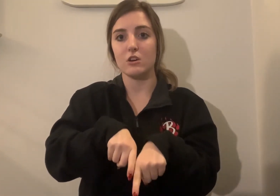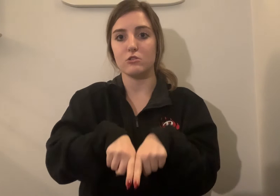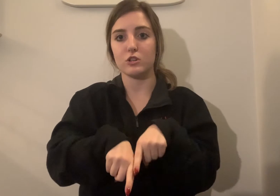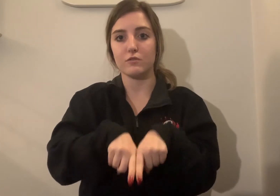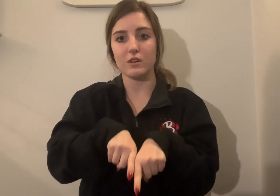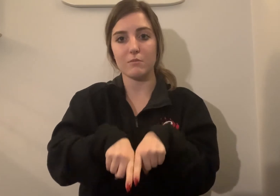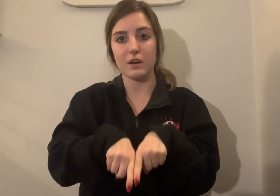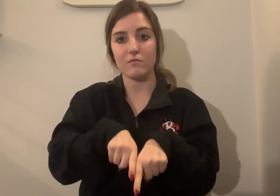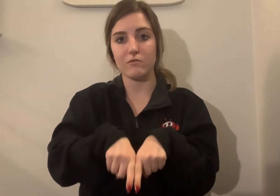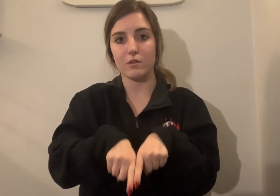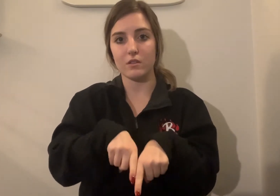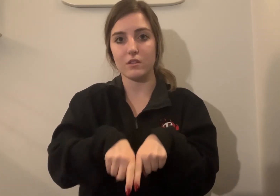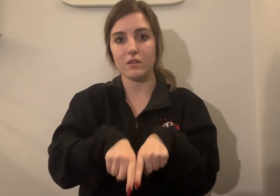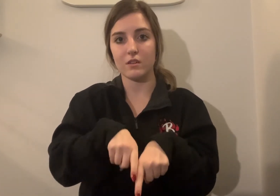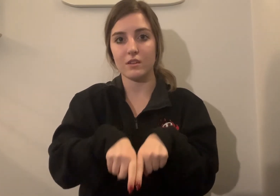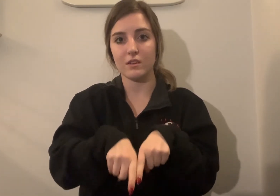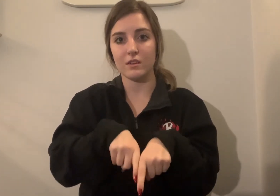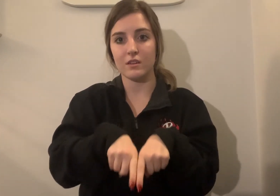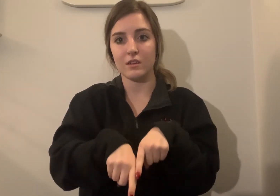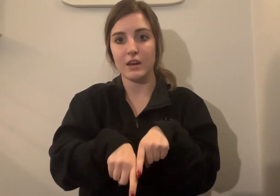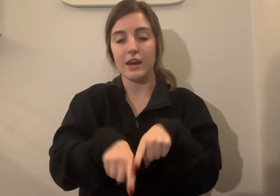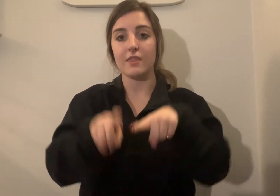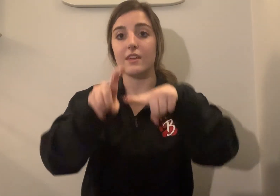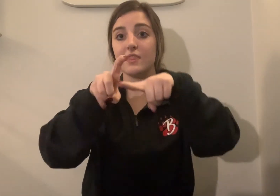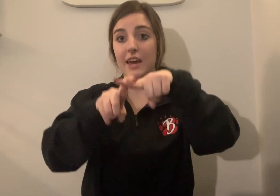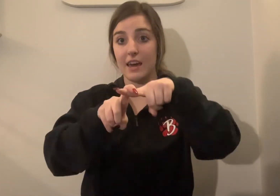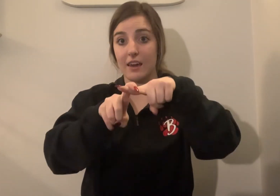shuffle them back and forth, and then the hang.